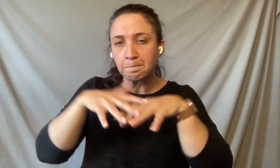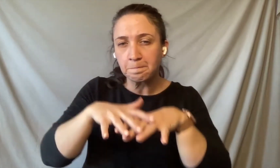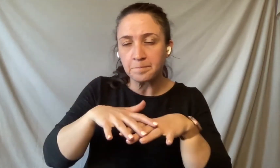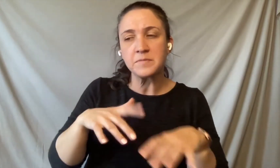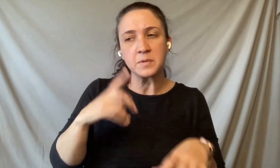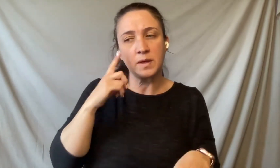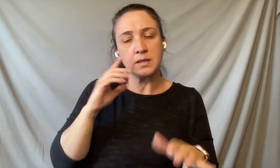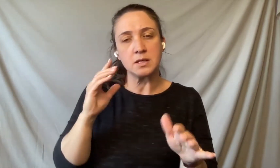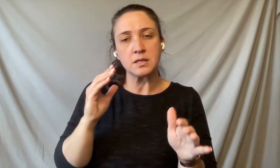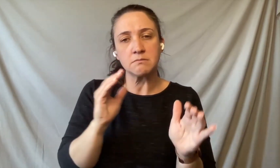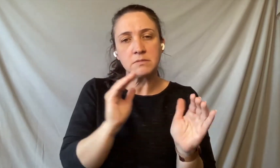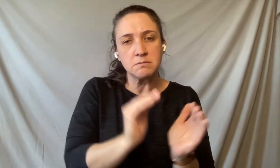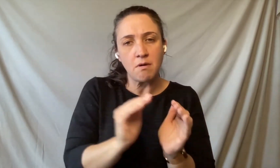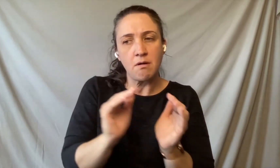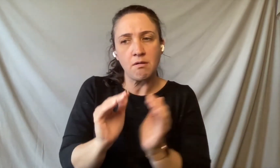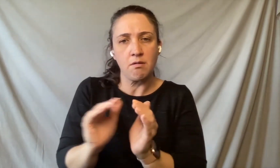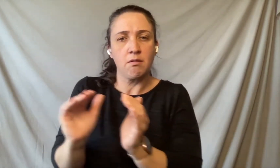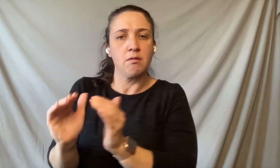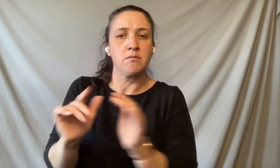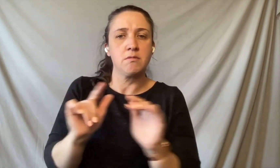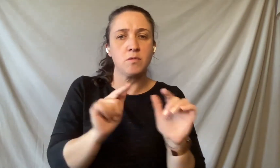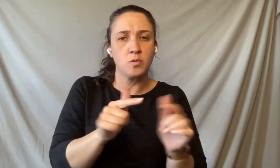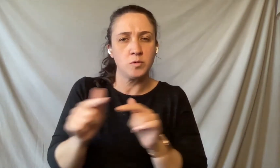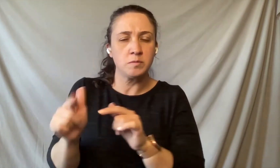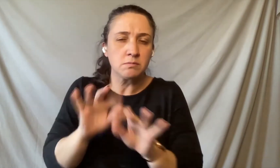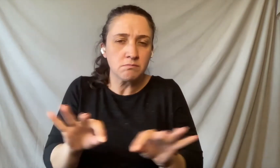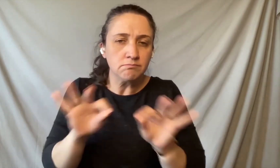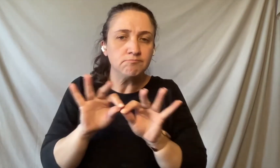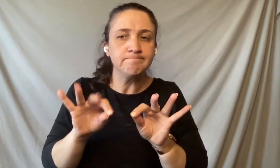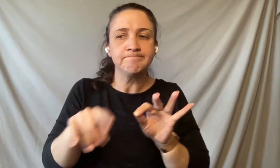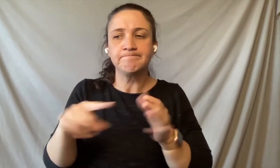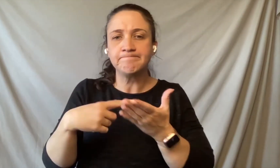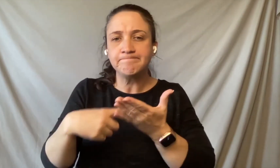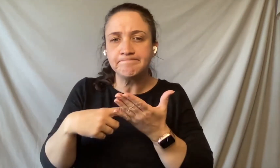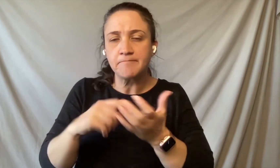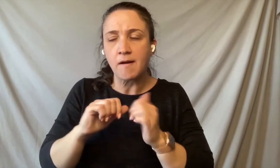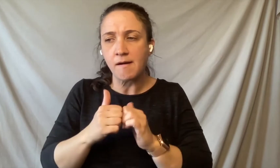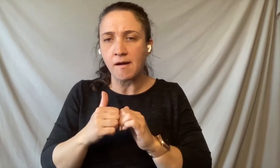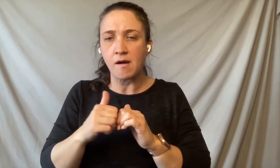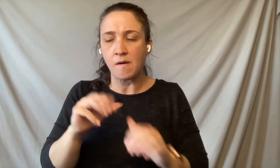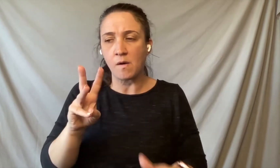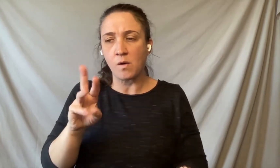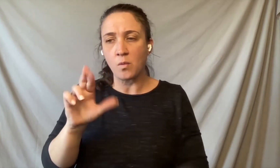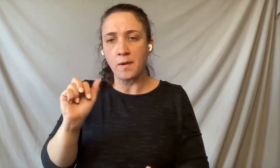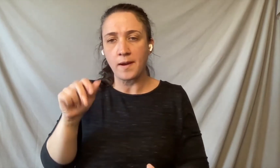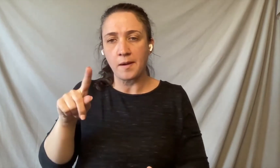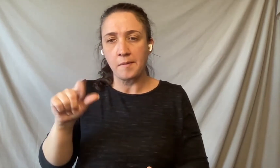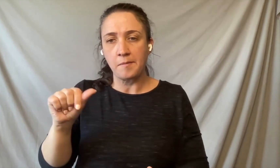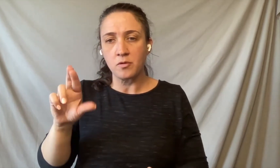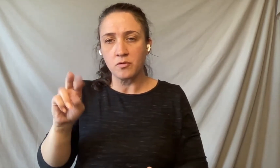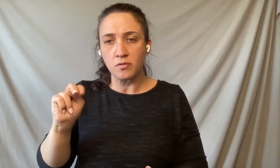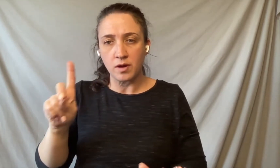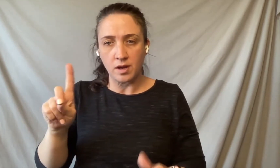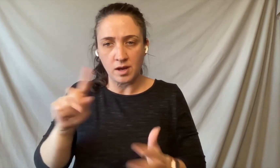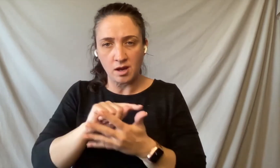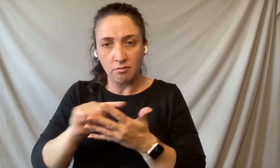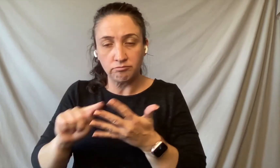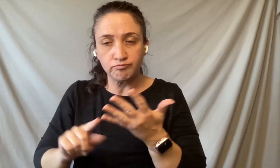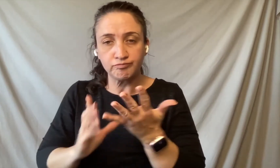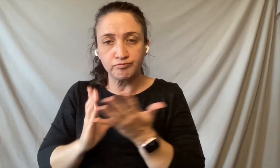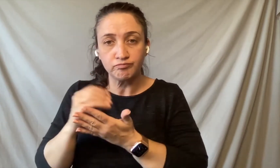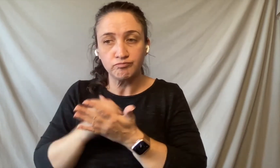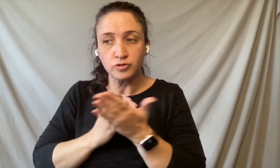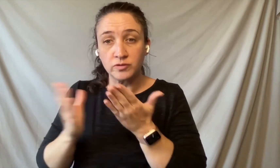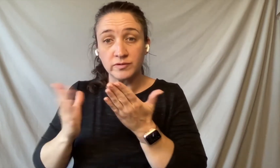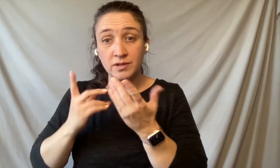groups talking about how the wraparound services in a facility have worked in